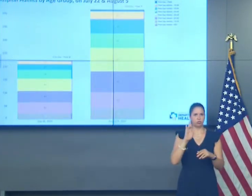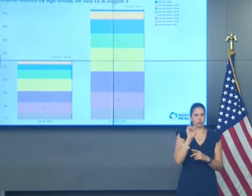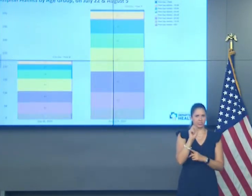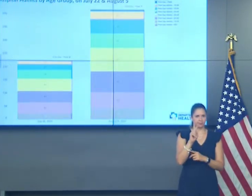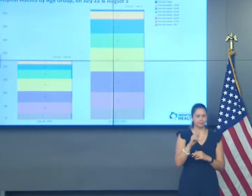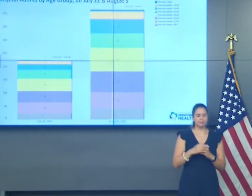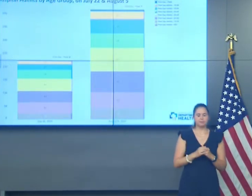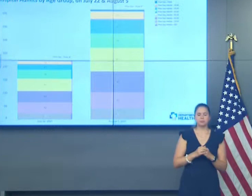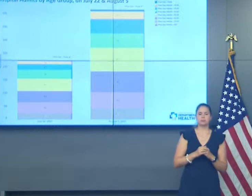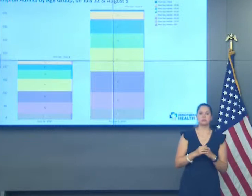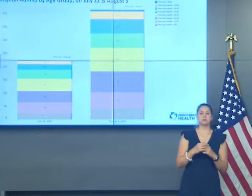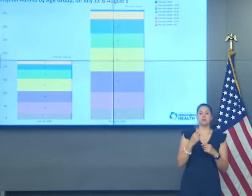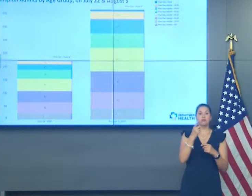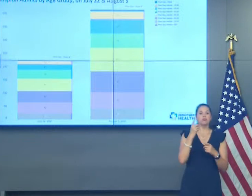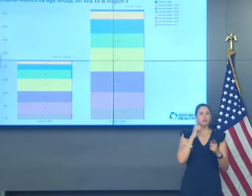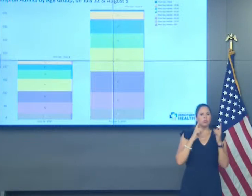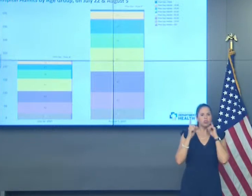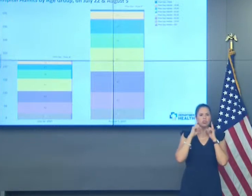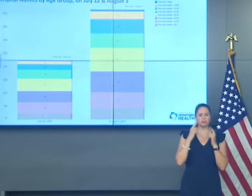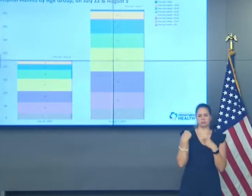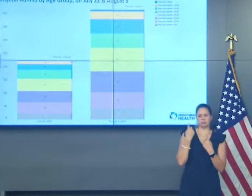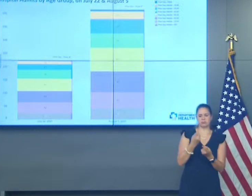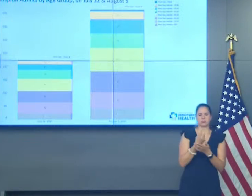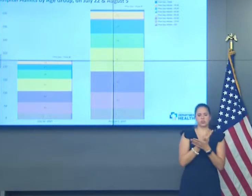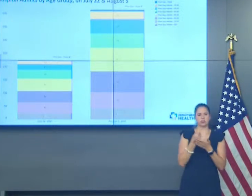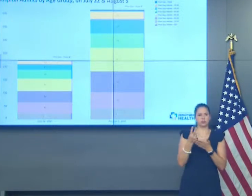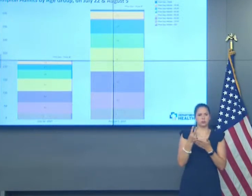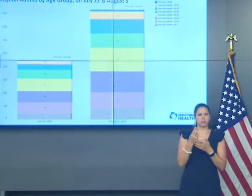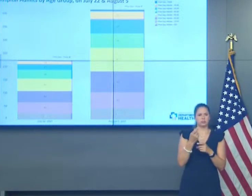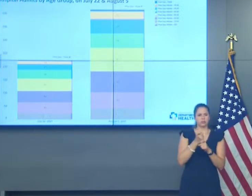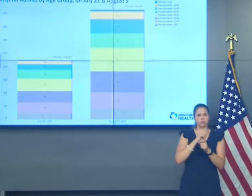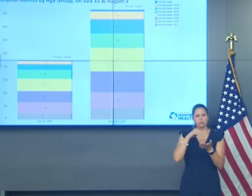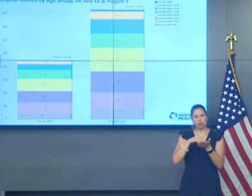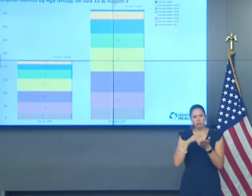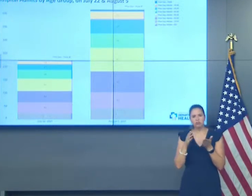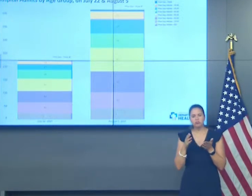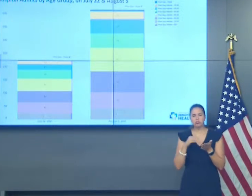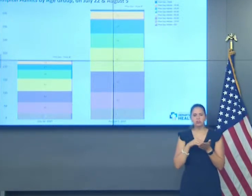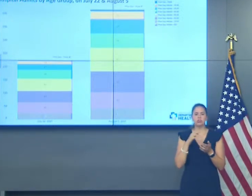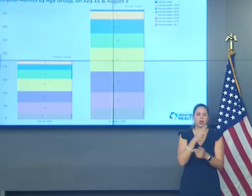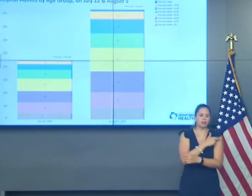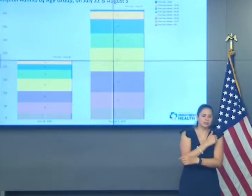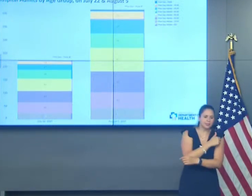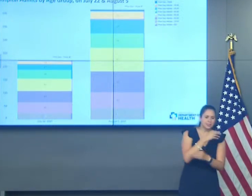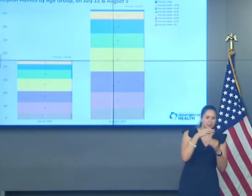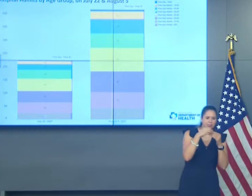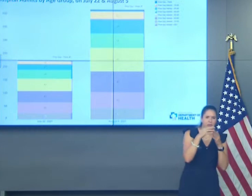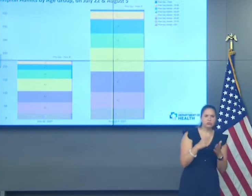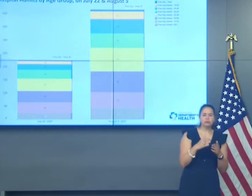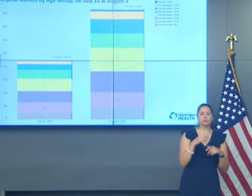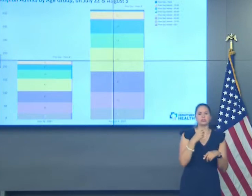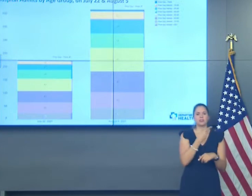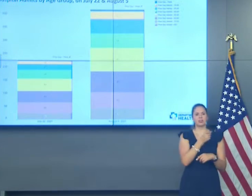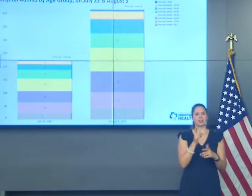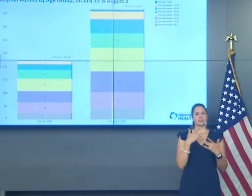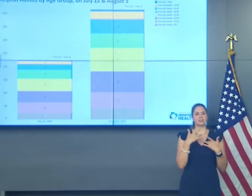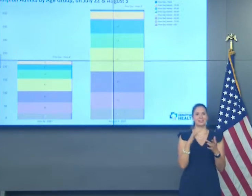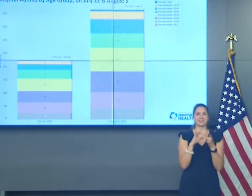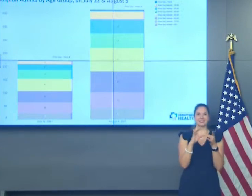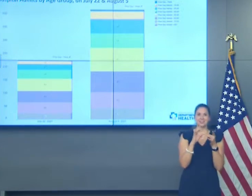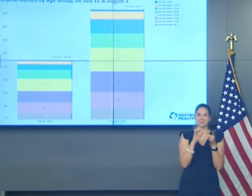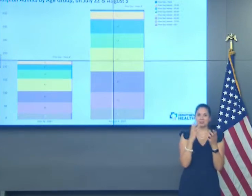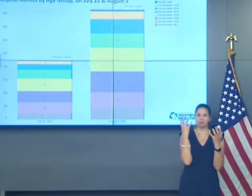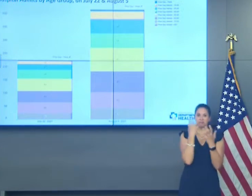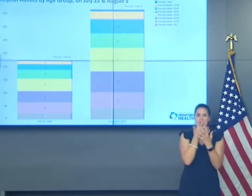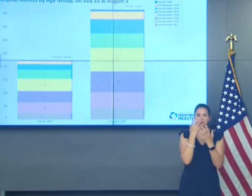a lot of accounts over the past couple weeks from physicians and hospital leaders speaking to the